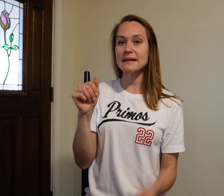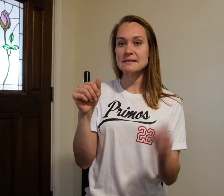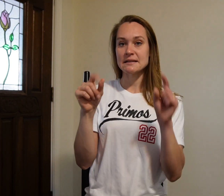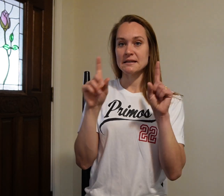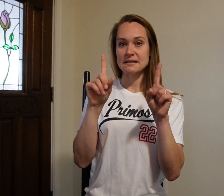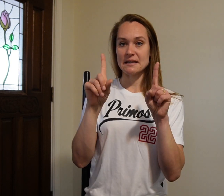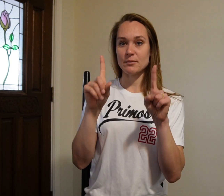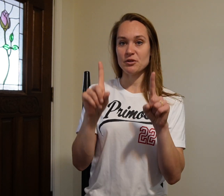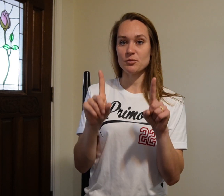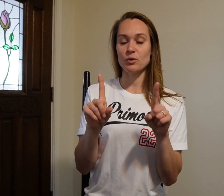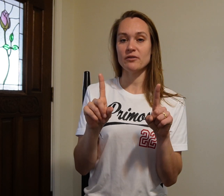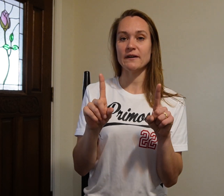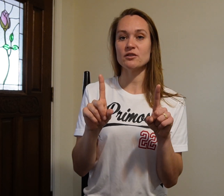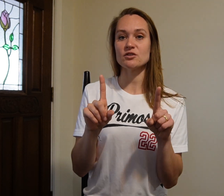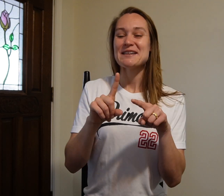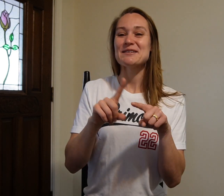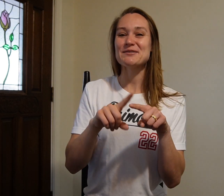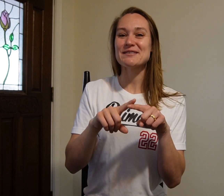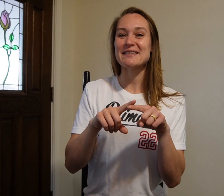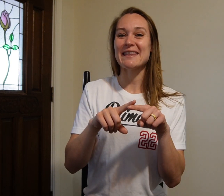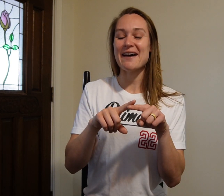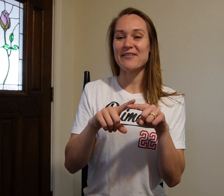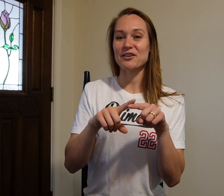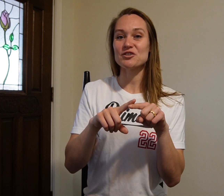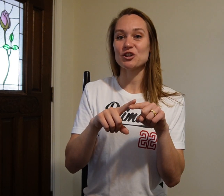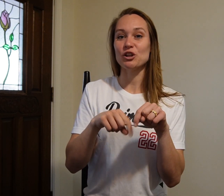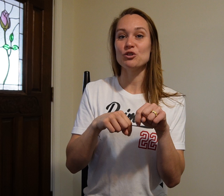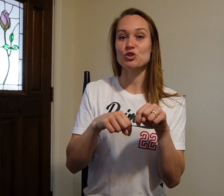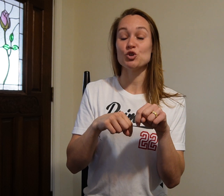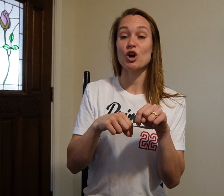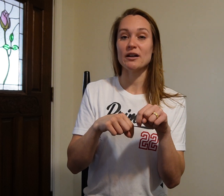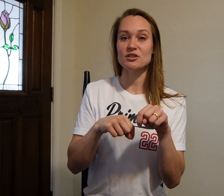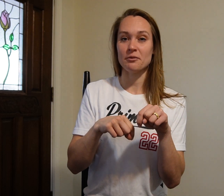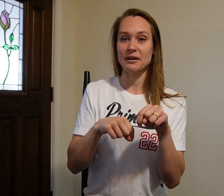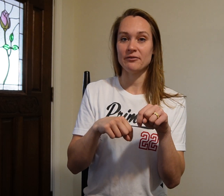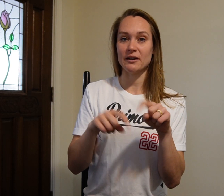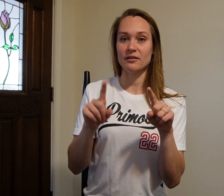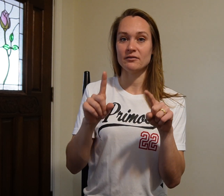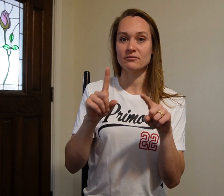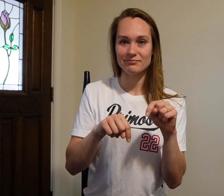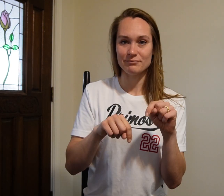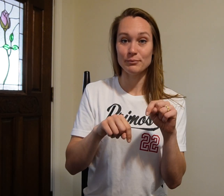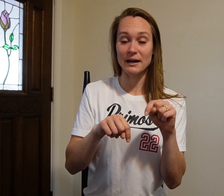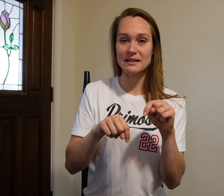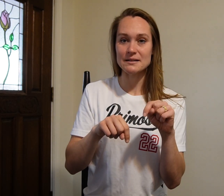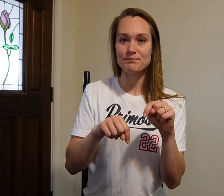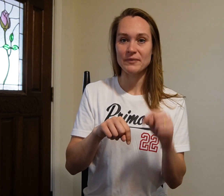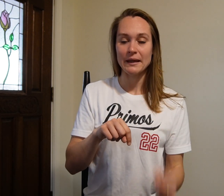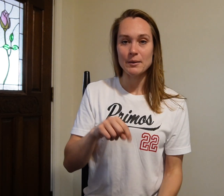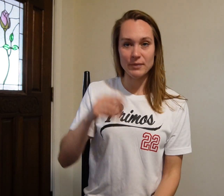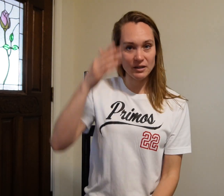But take both of your pointer fingers, use that finger to close your non-dominant finger. But